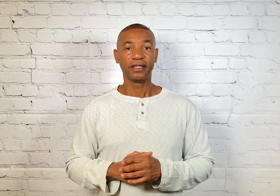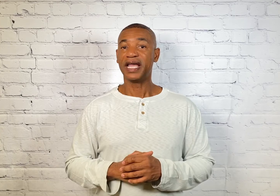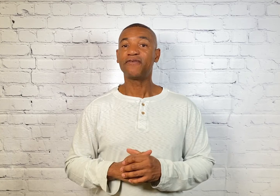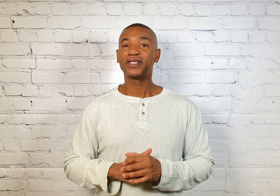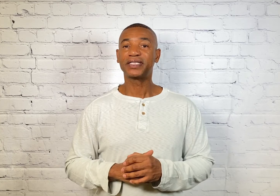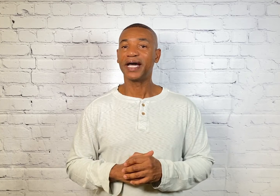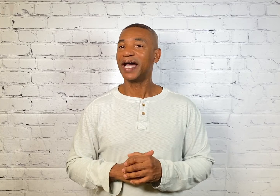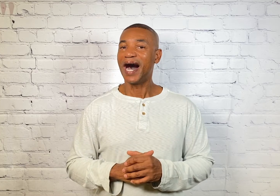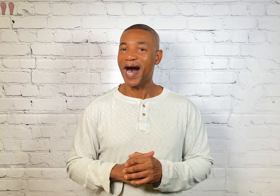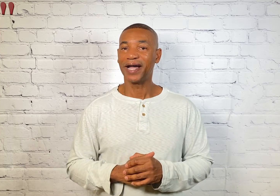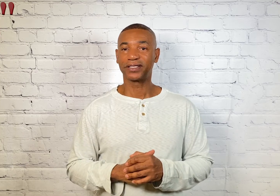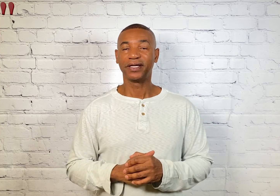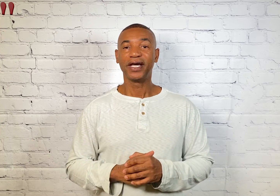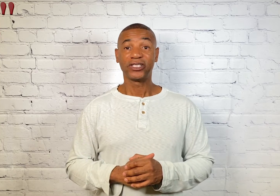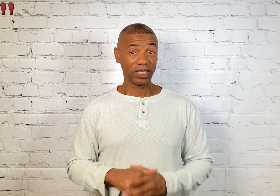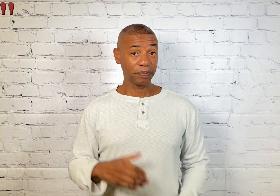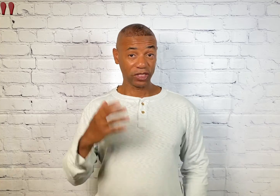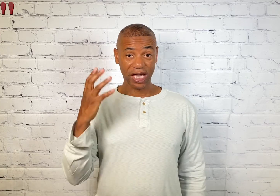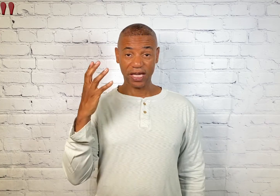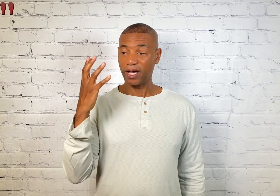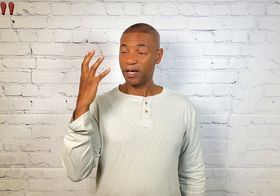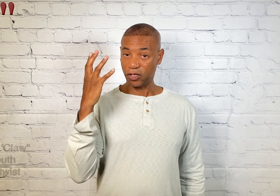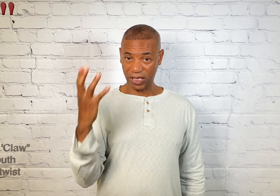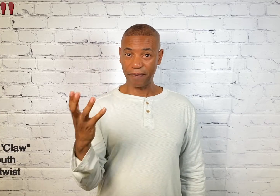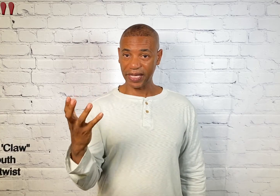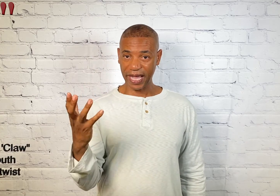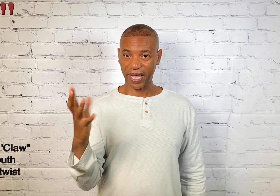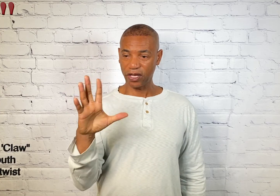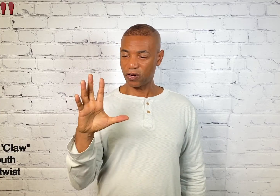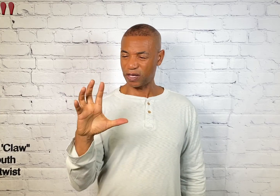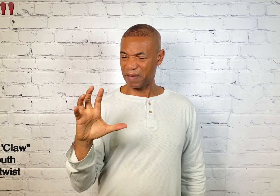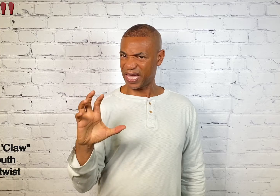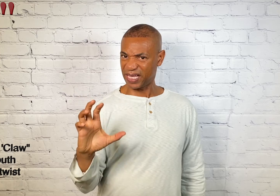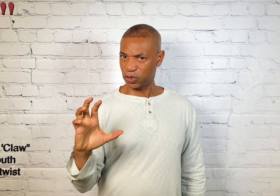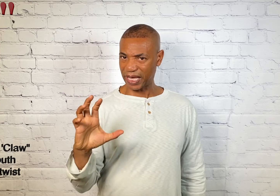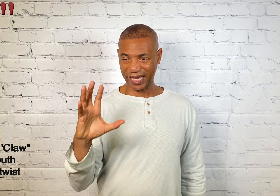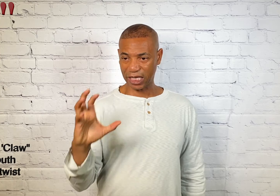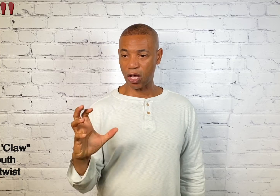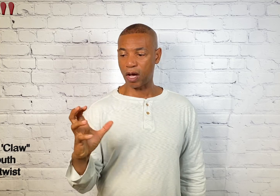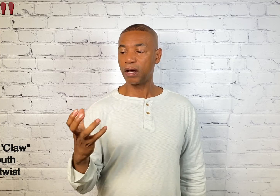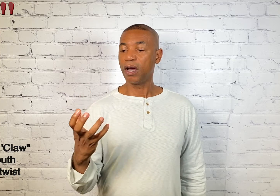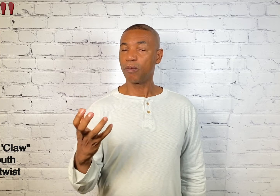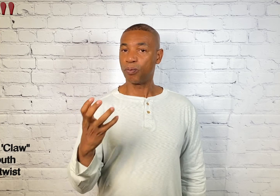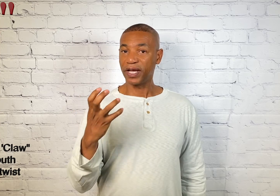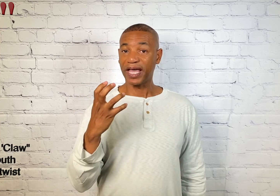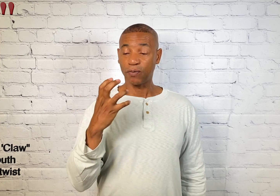Now for the sign hot. Simply take your dominant hand and you're going to make it into like a claw. Bring that with